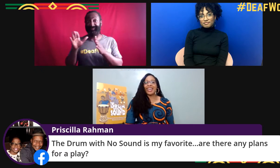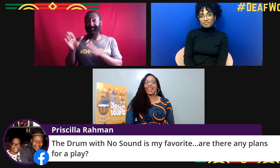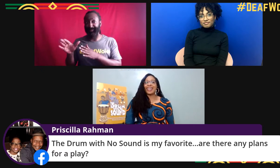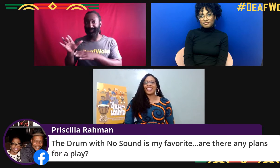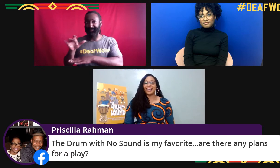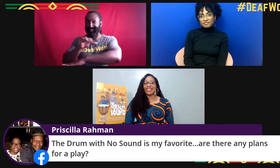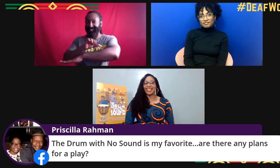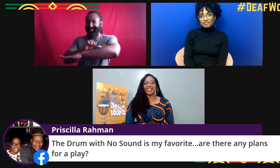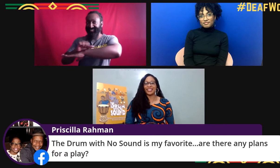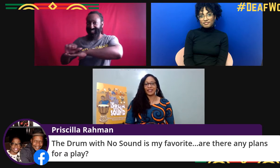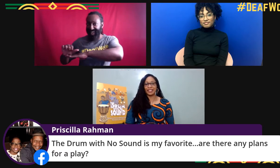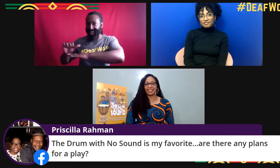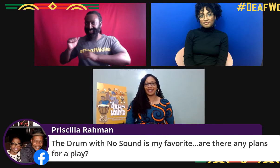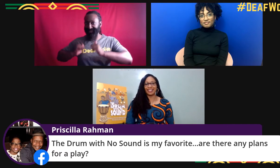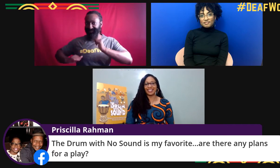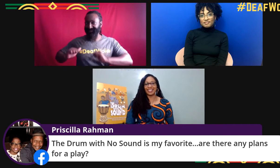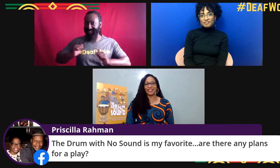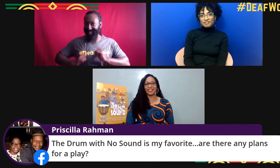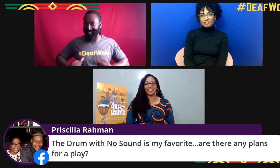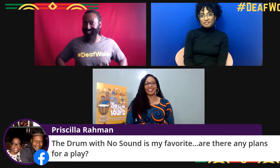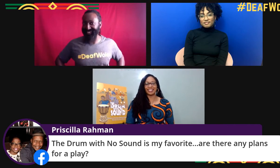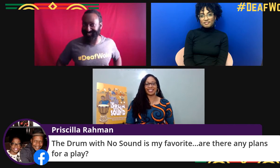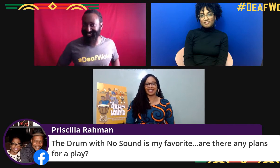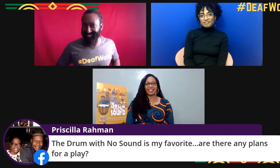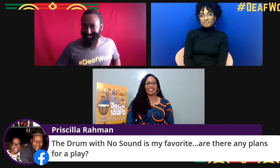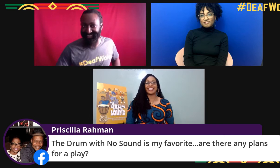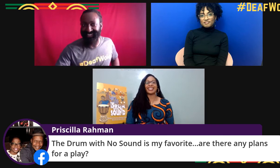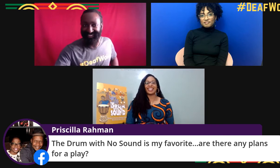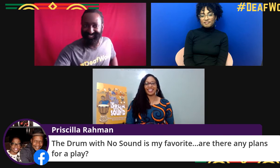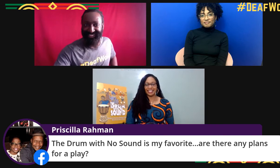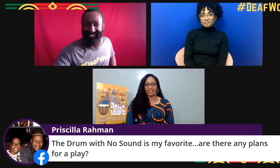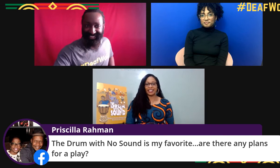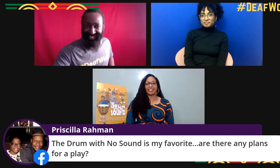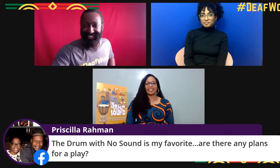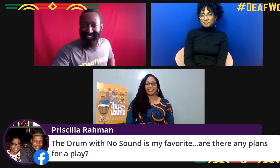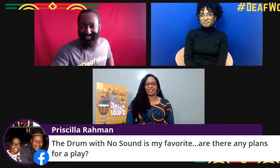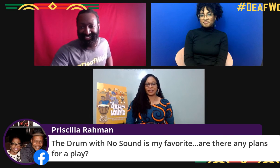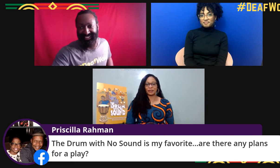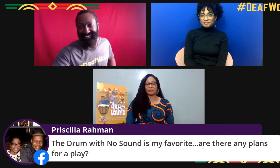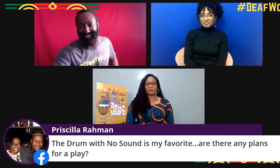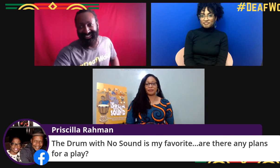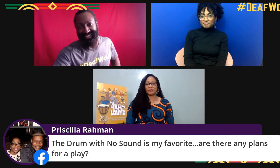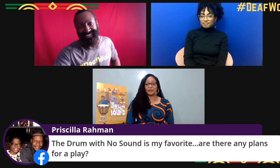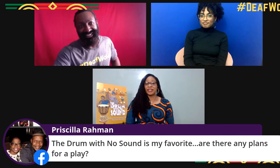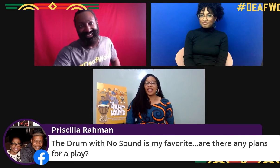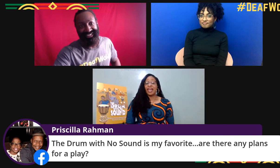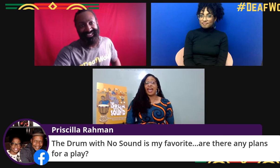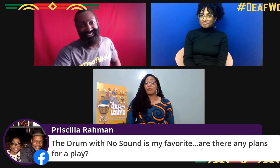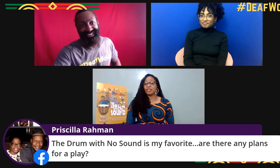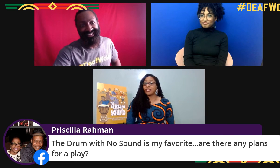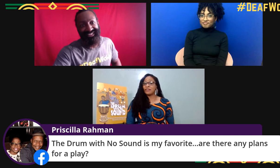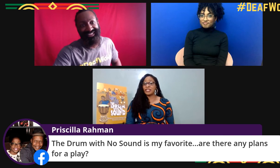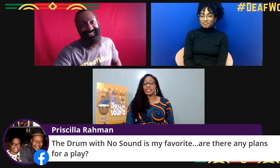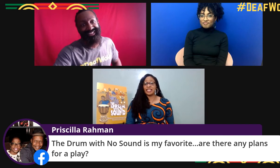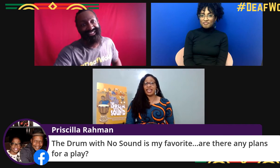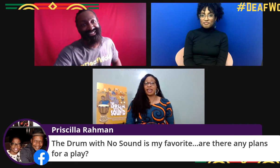So we got now turning this into an animation and maybe even a play. I would love to see that happen